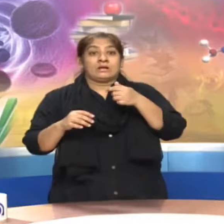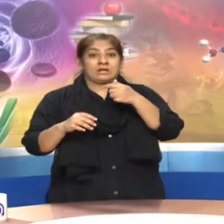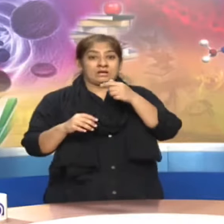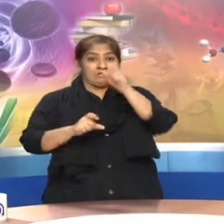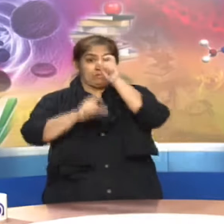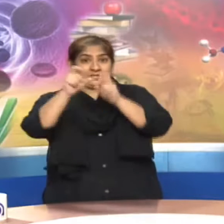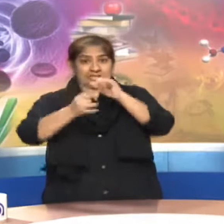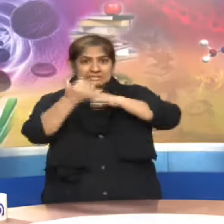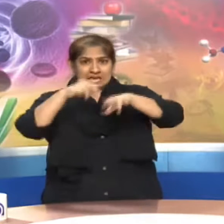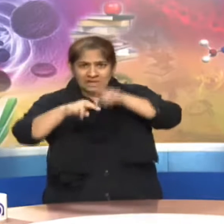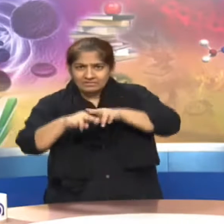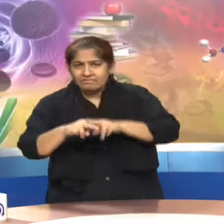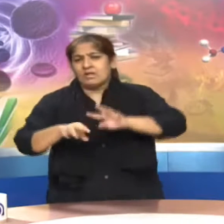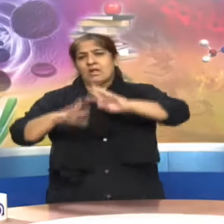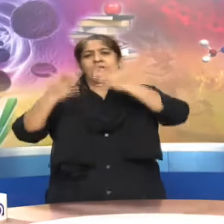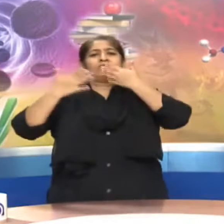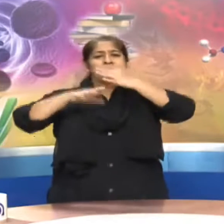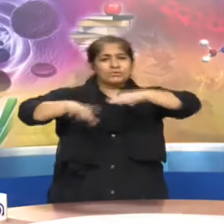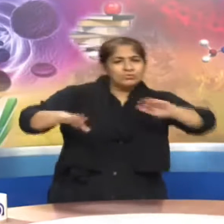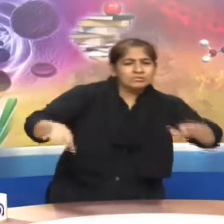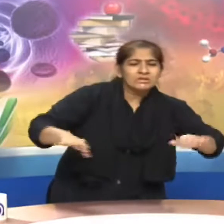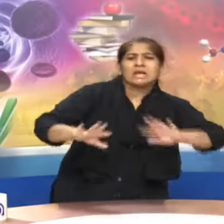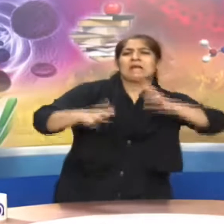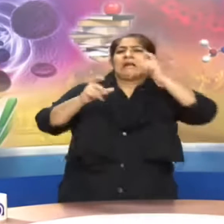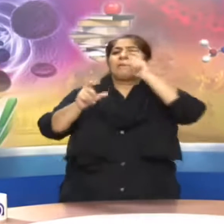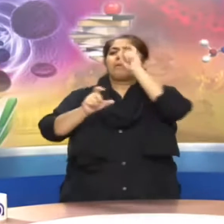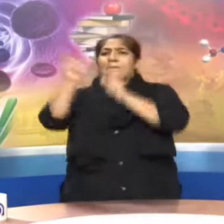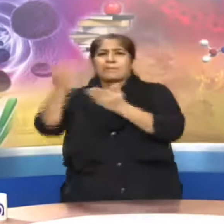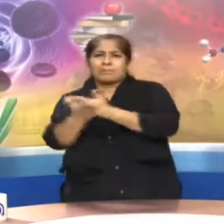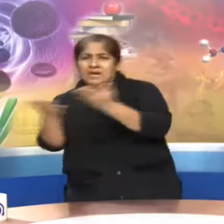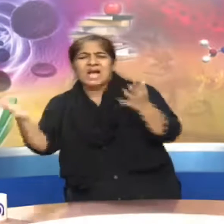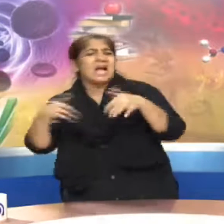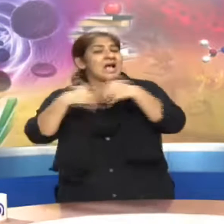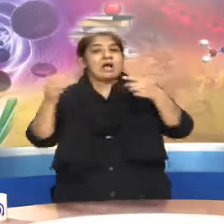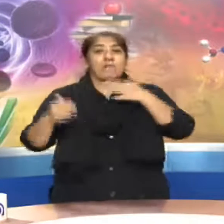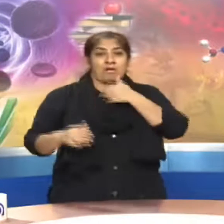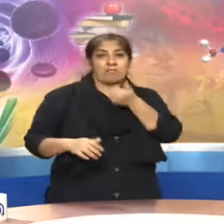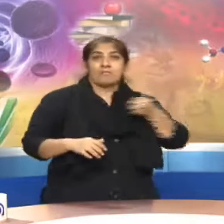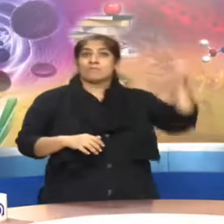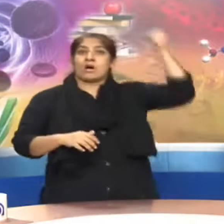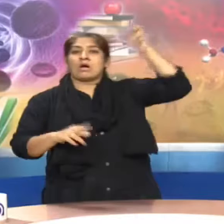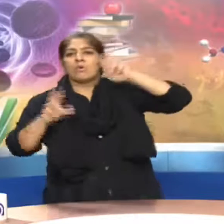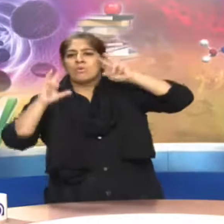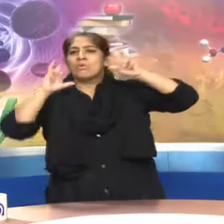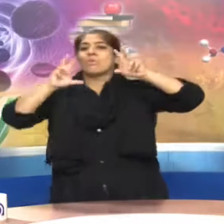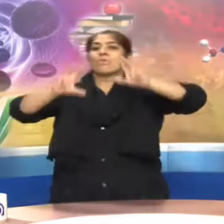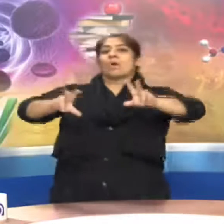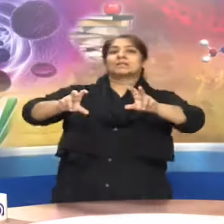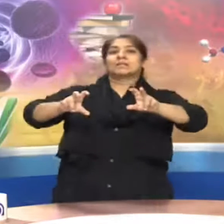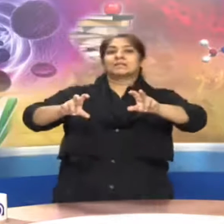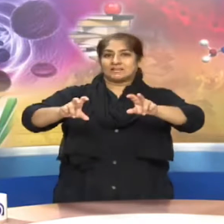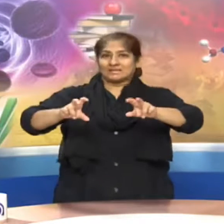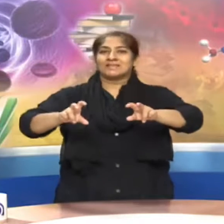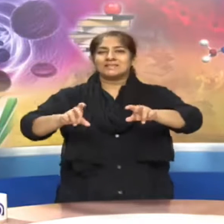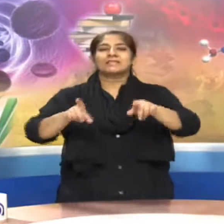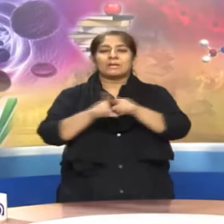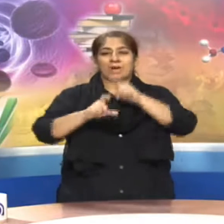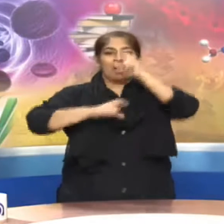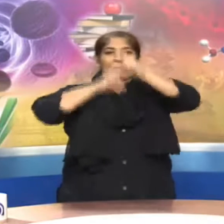Just now you saw the image of supervision. Take example of any school, the teacher, the principal